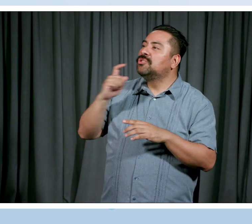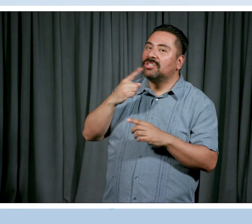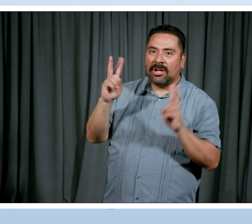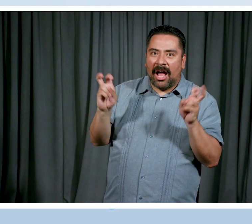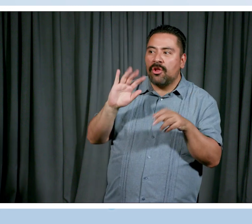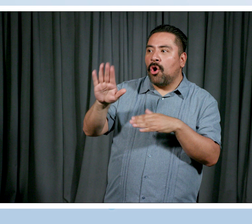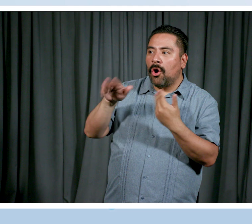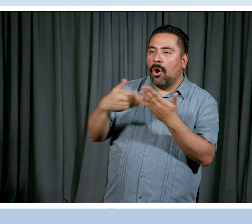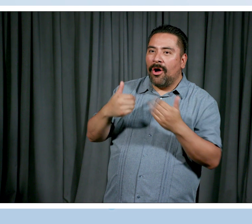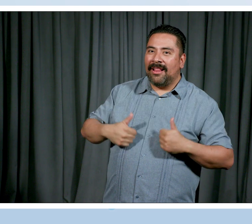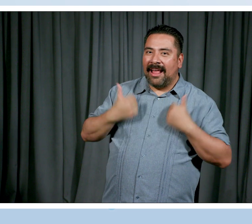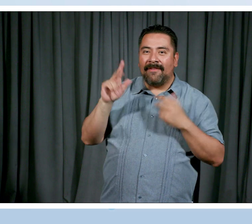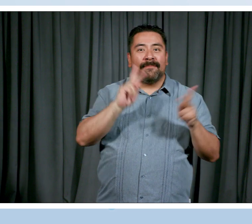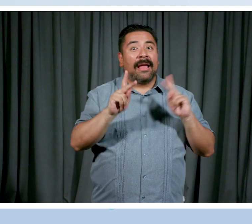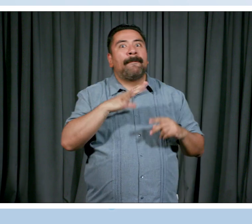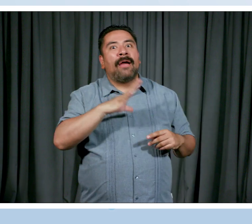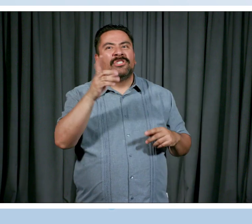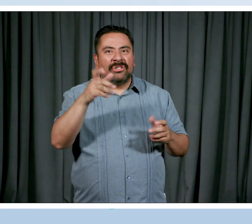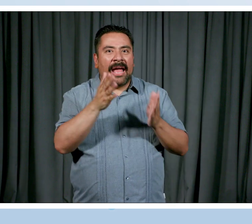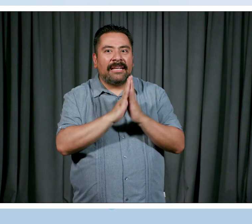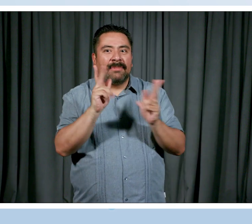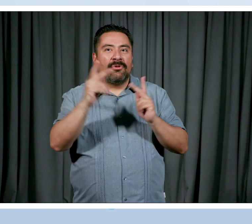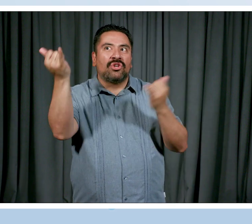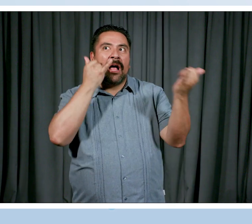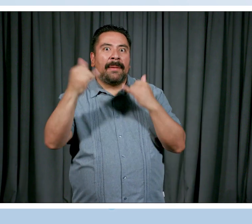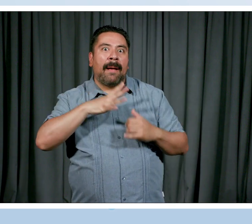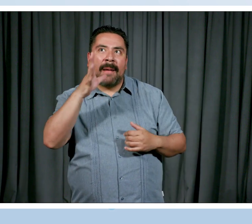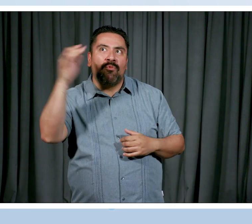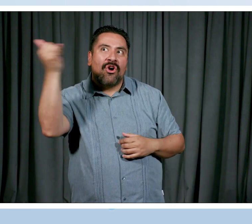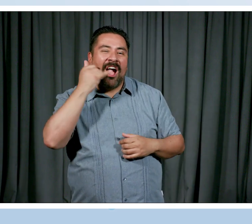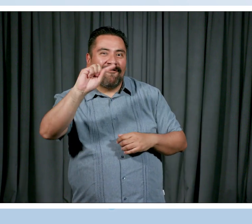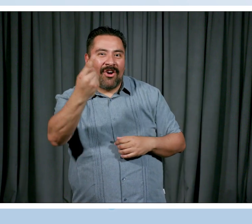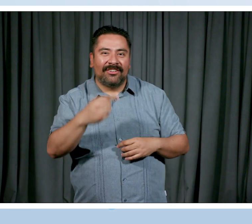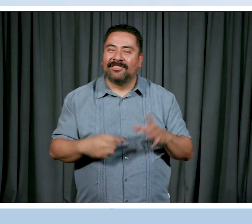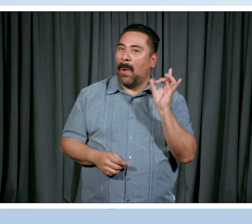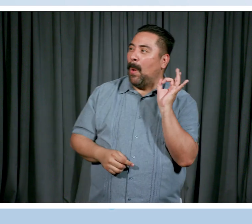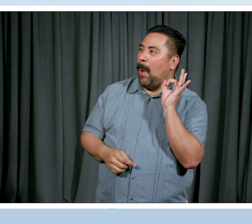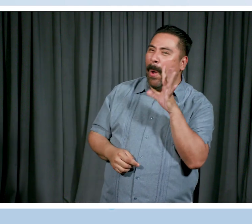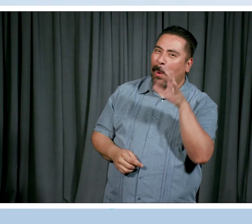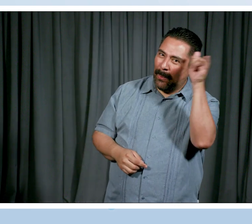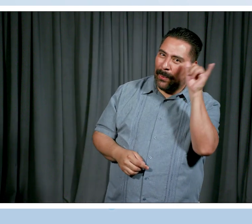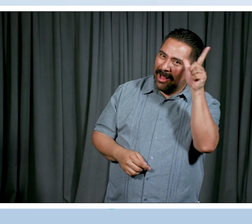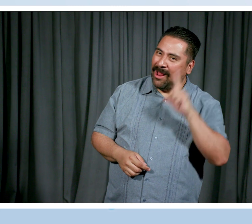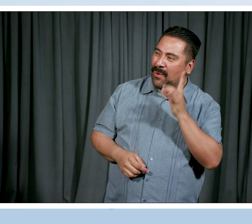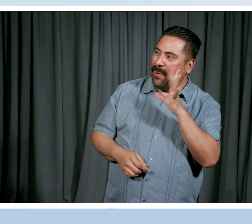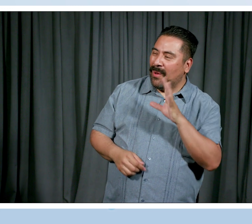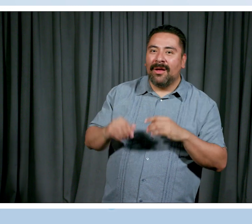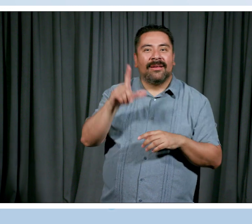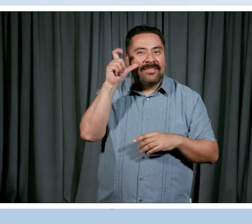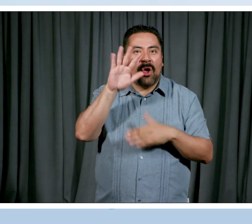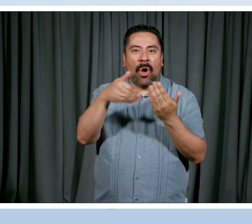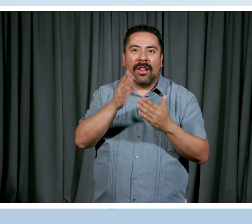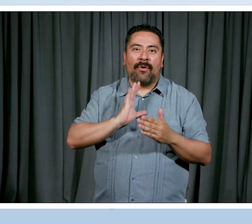life. We could have people calling in. My mother will probably be the first. Oh my God, that would be amazing. It would. All our mothers